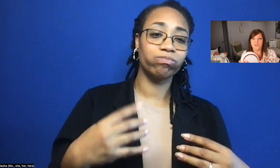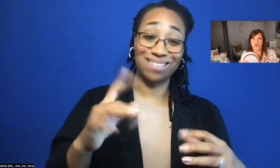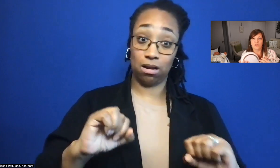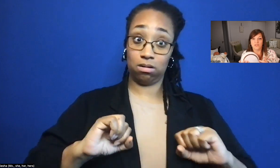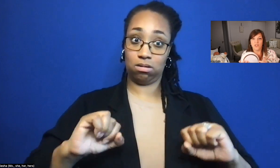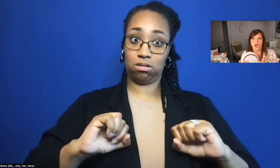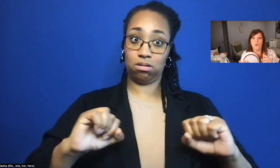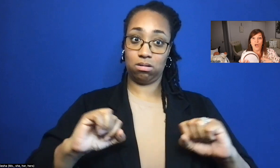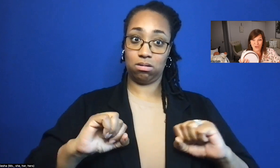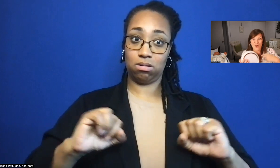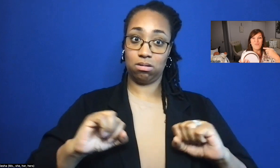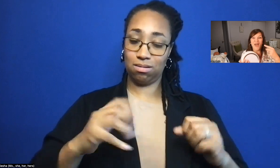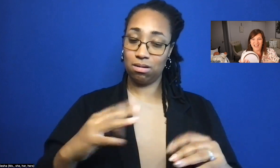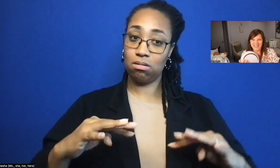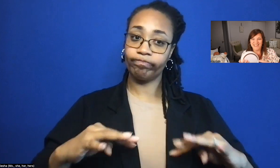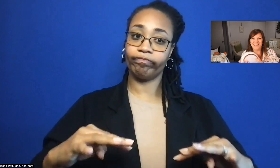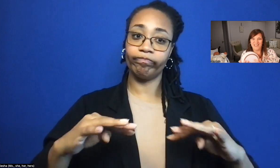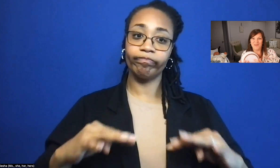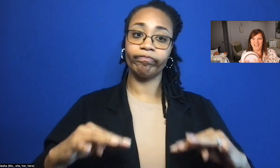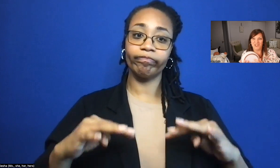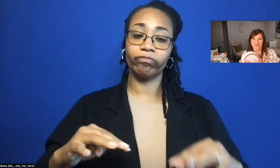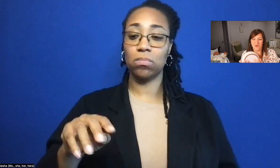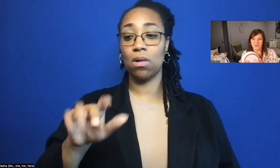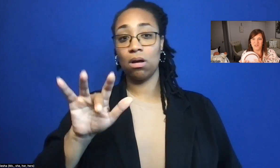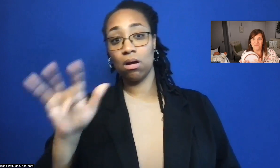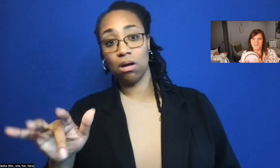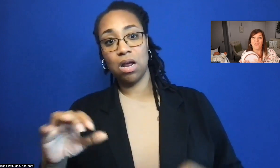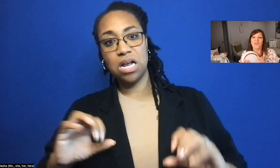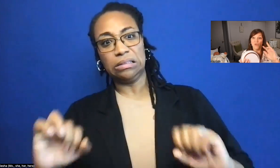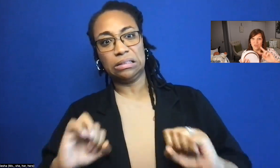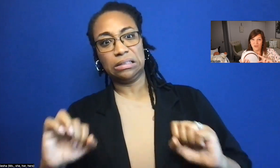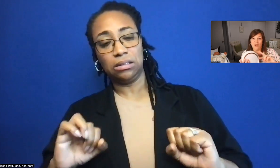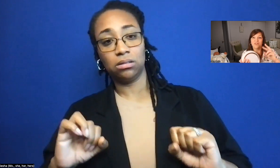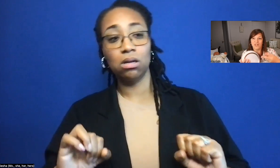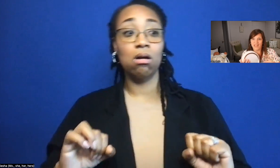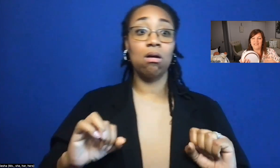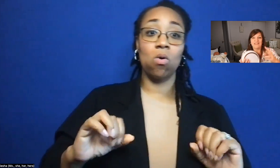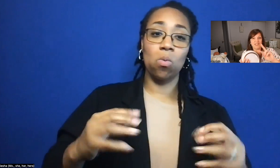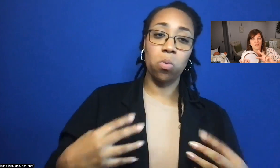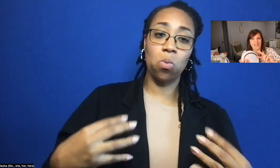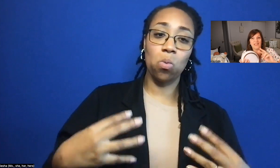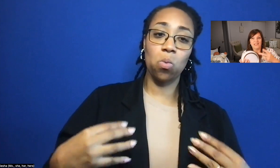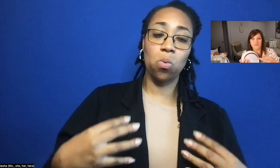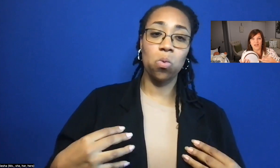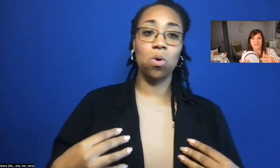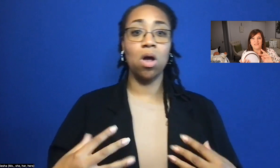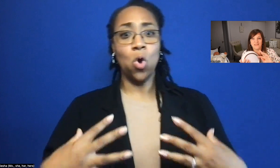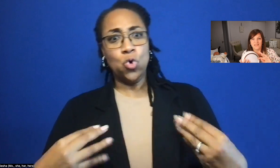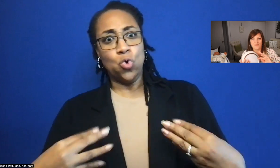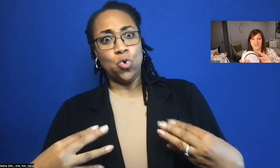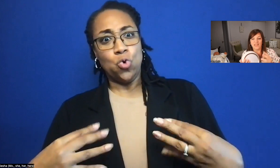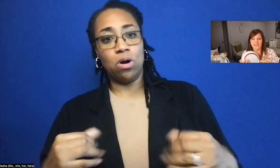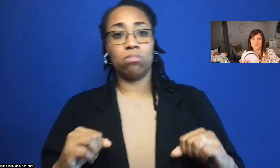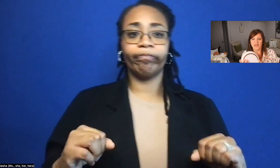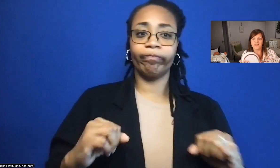flow start to slow, go back to the stimulation mode. You can alternate stimulate, express,